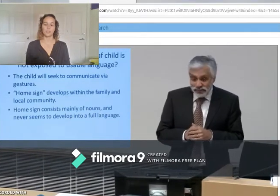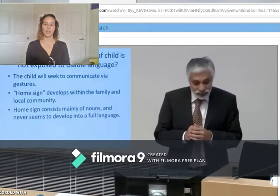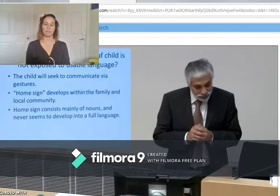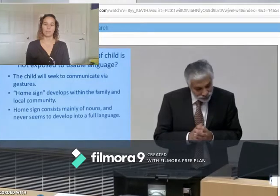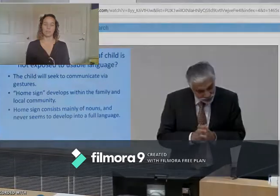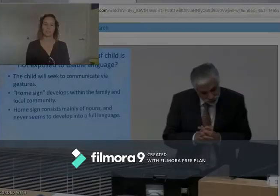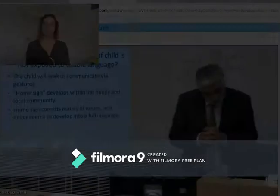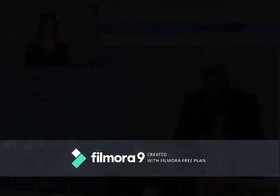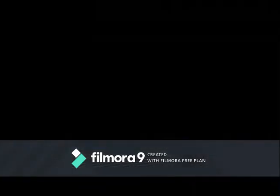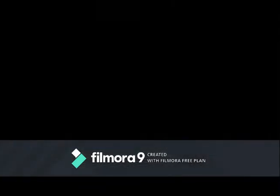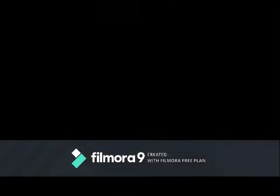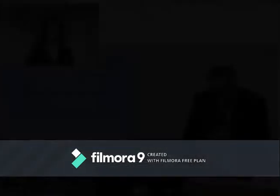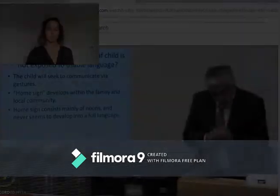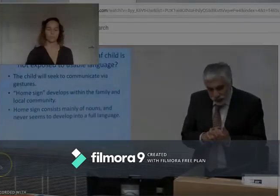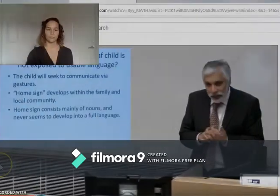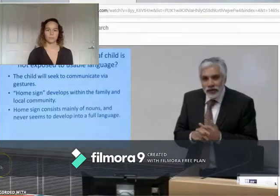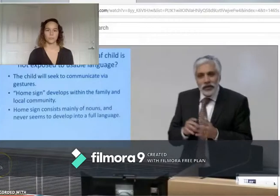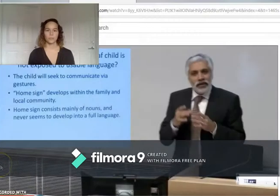she did not have milk.